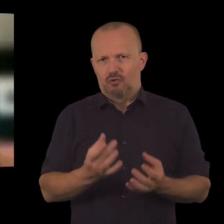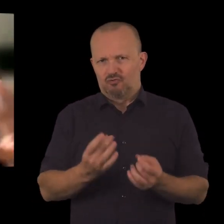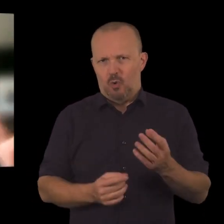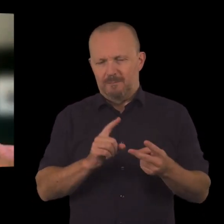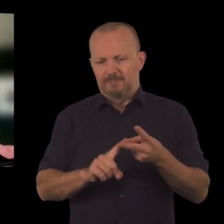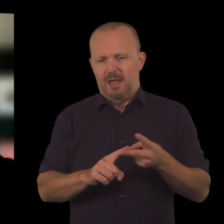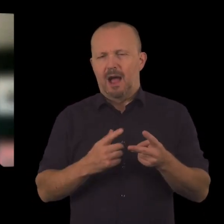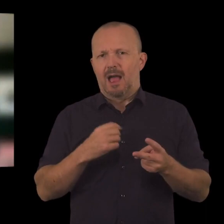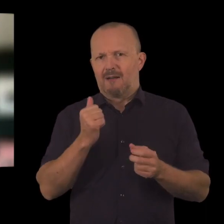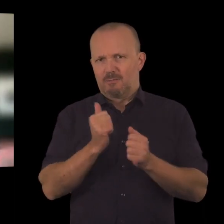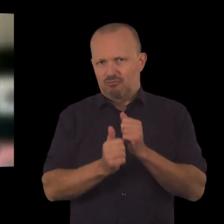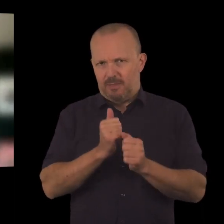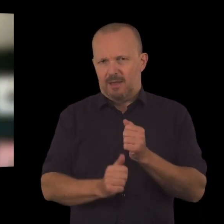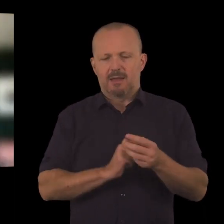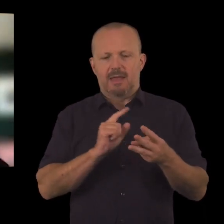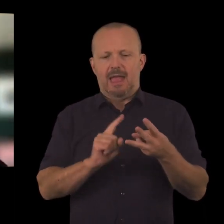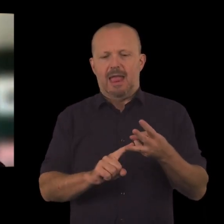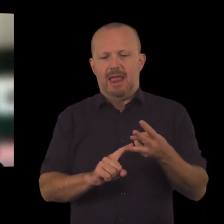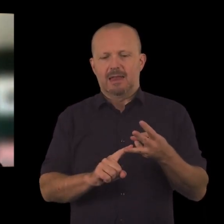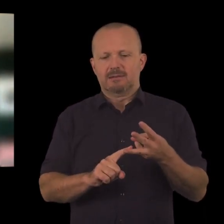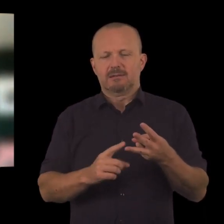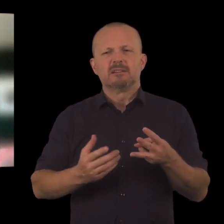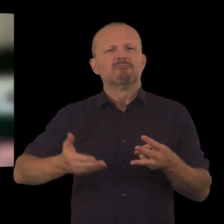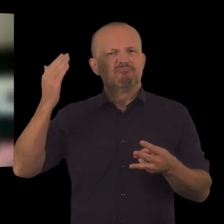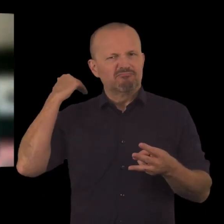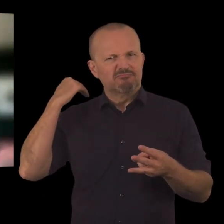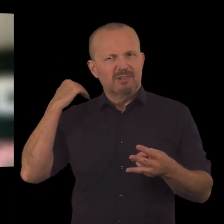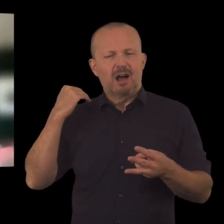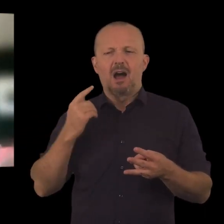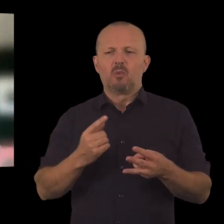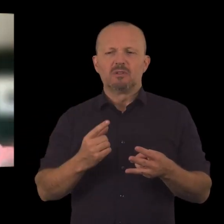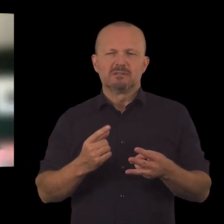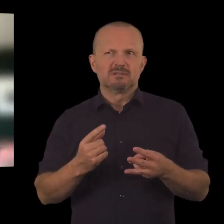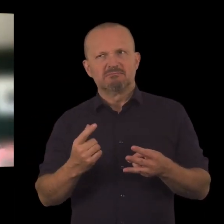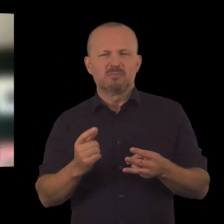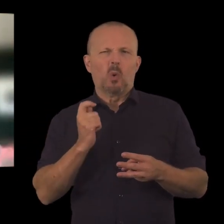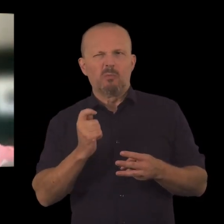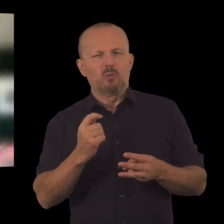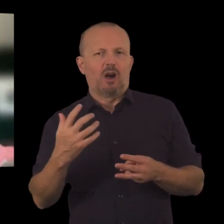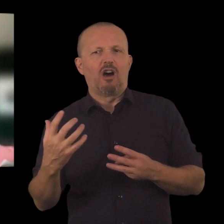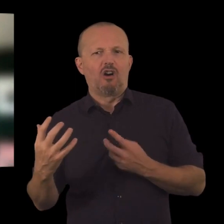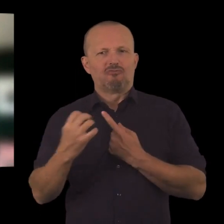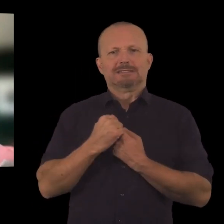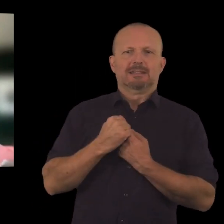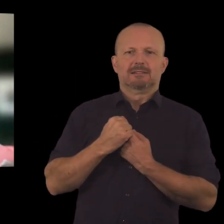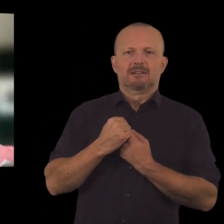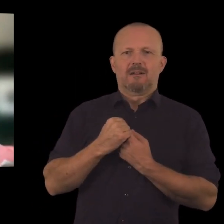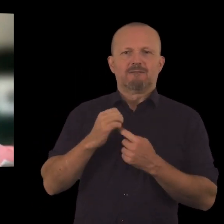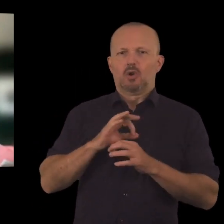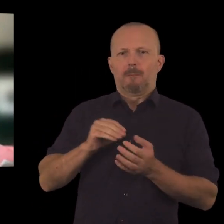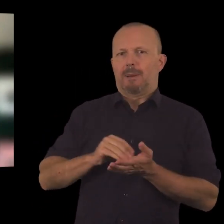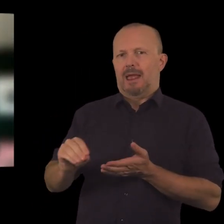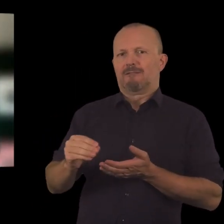nervous. It's not a test. It's honestly not a test. It's not a test. I said I was born in Rotorua. I've